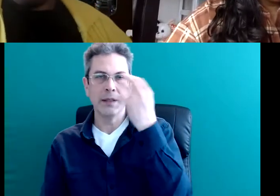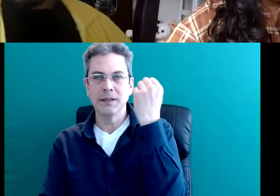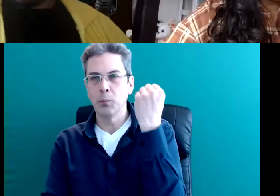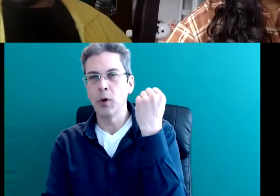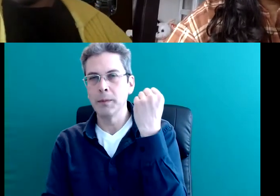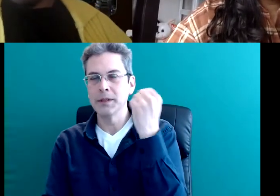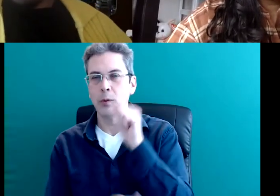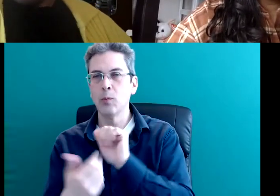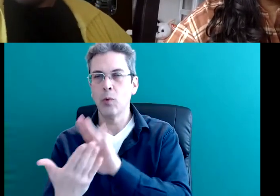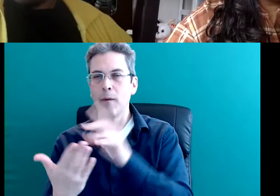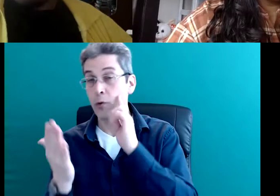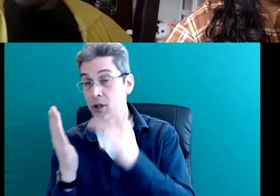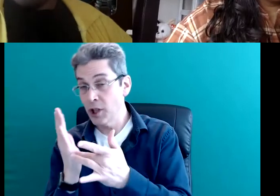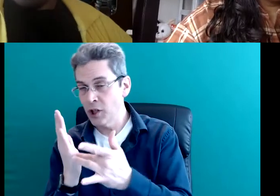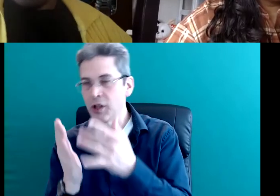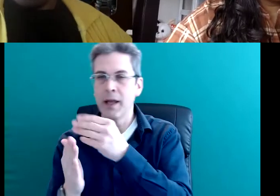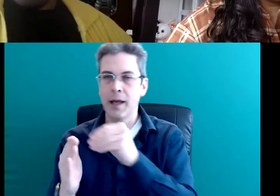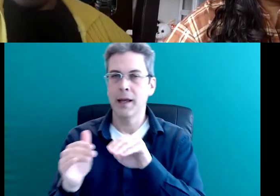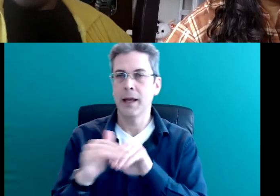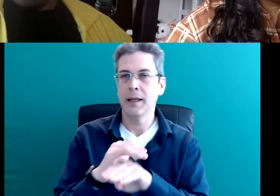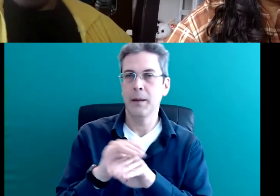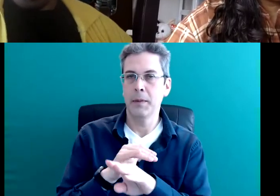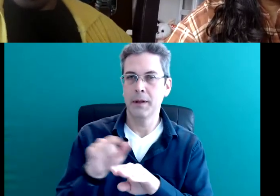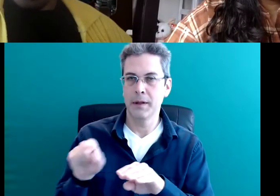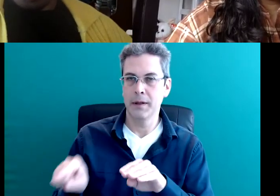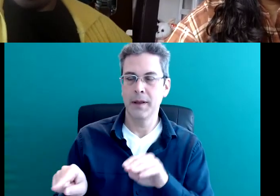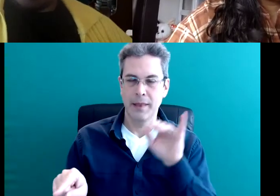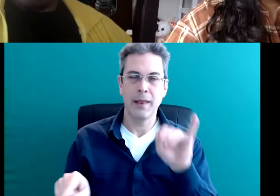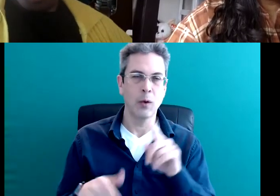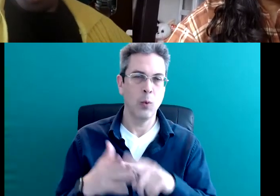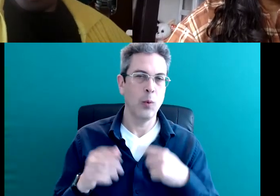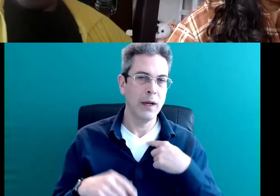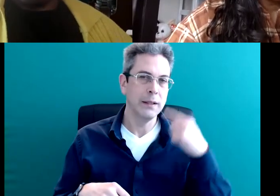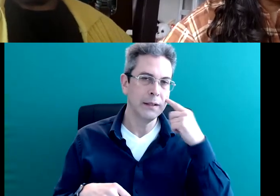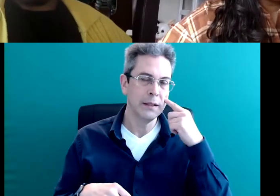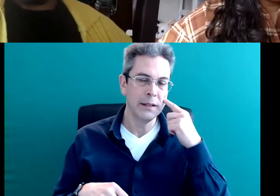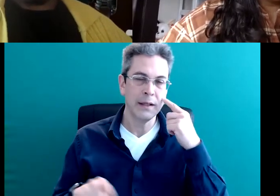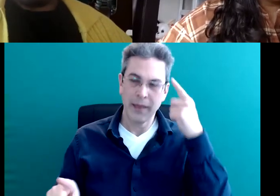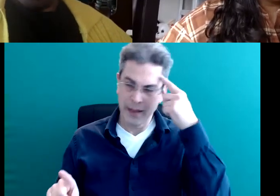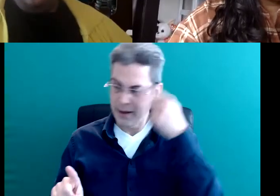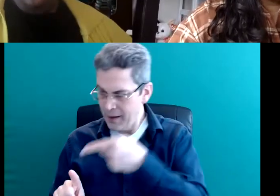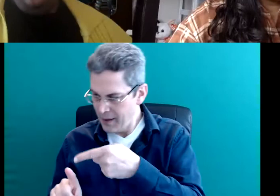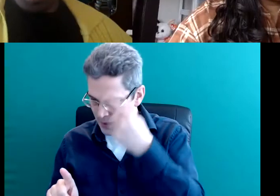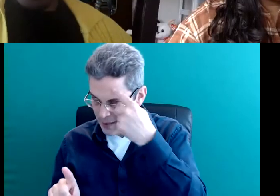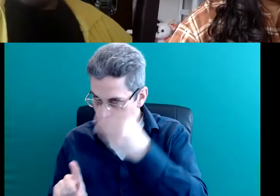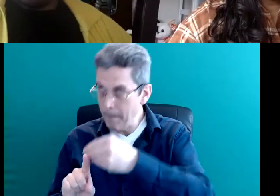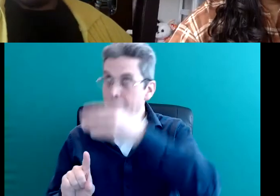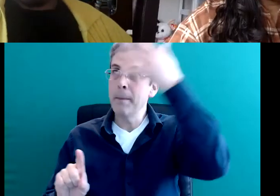and accessibility. So that's the biggest thing that I see is an issue. Like, think bigger, think more